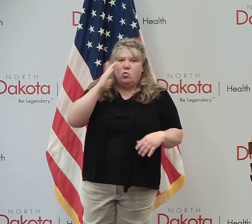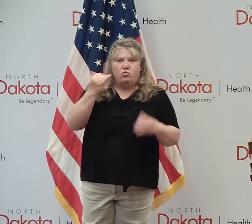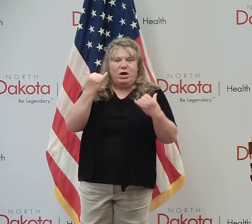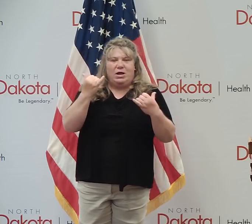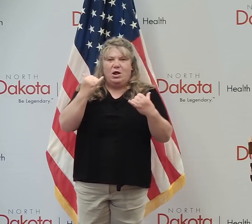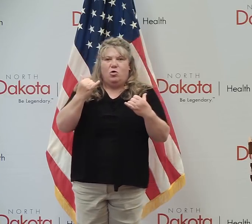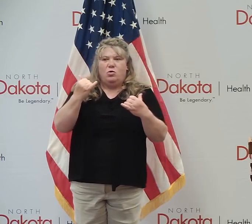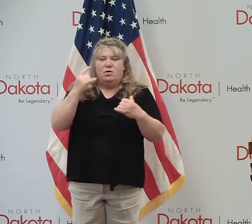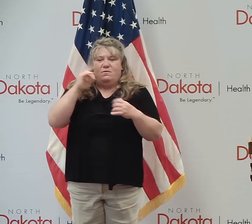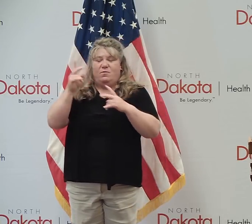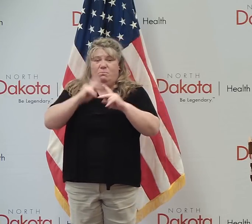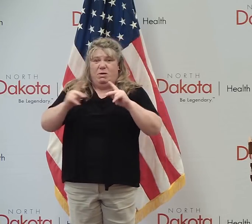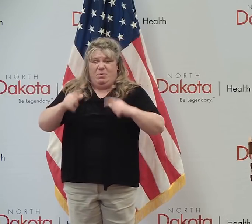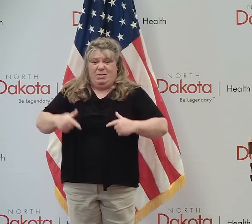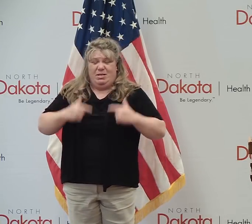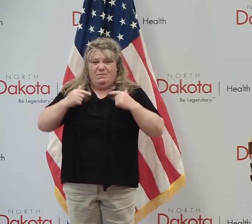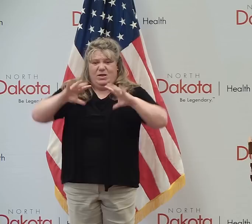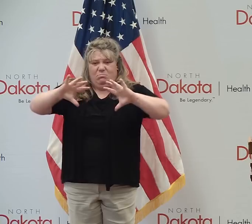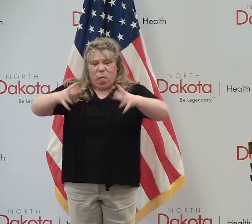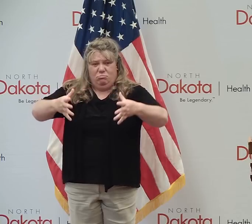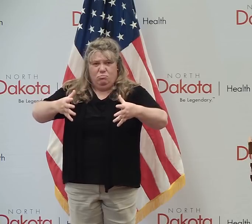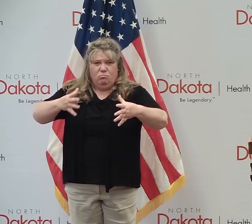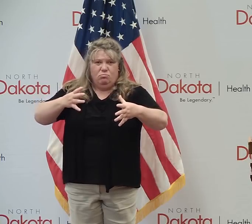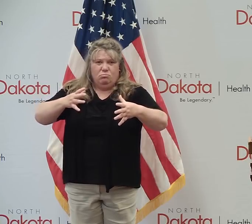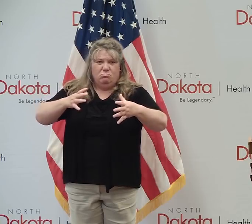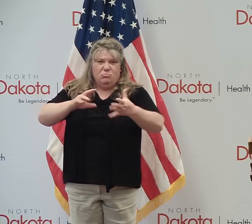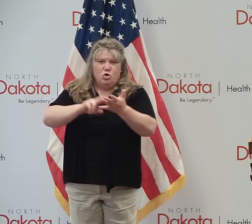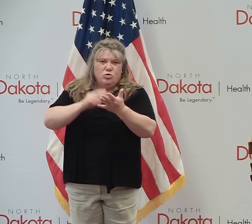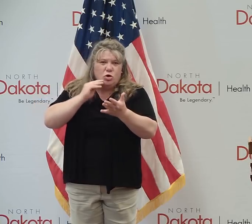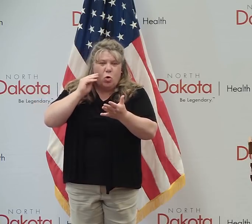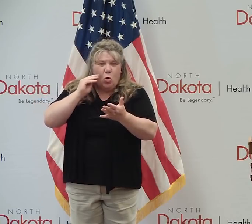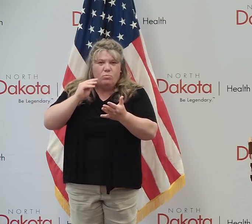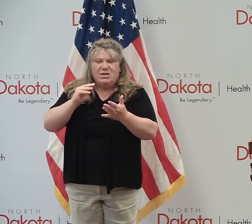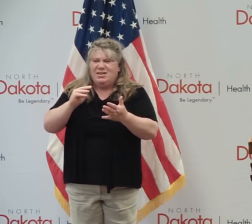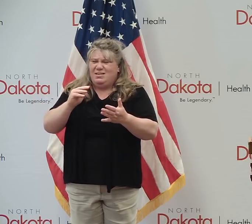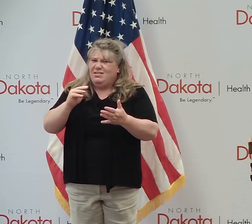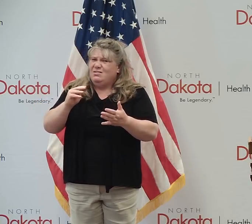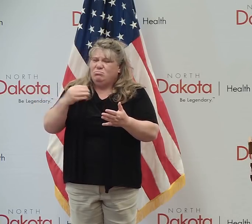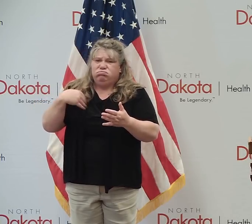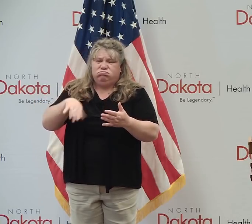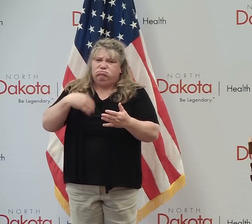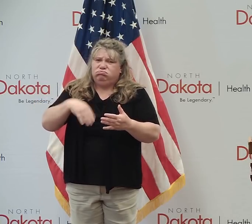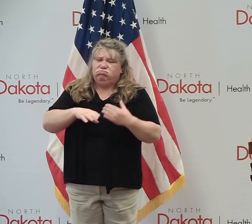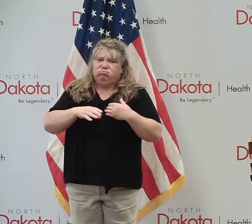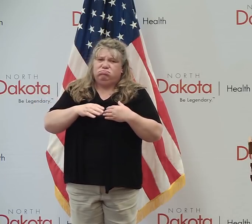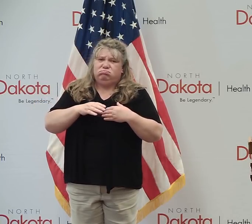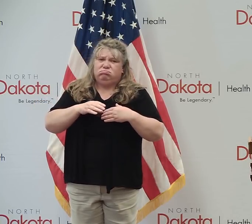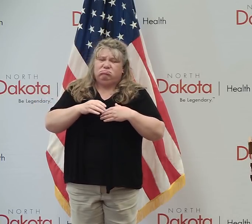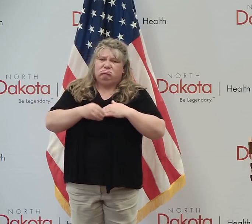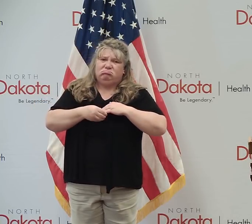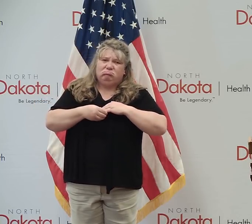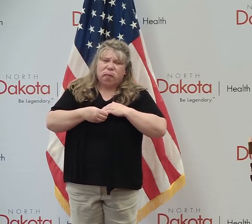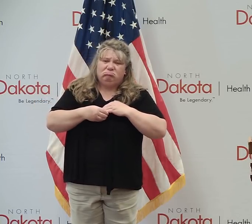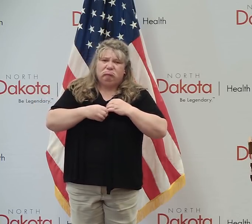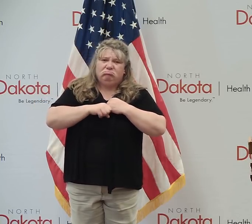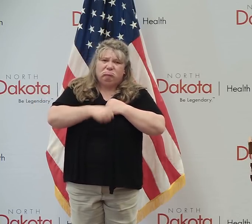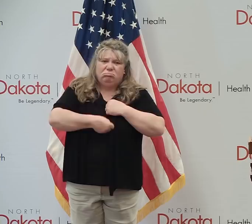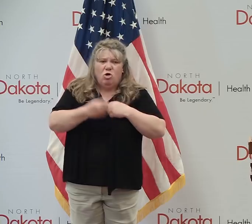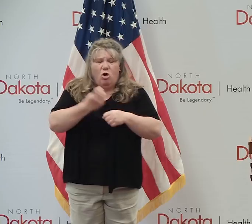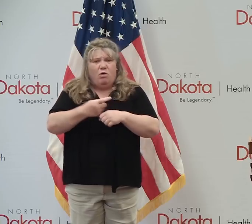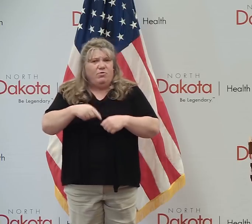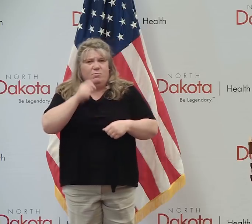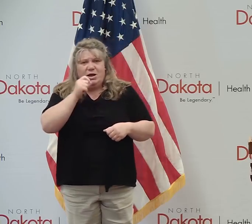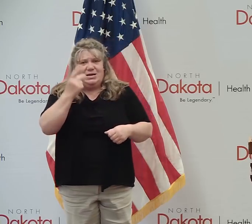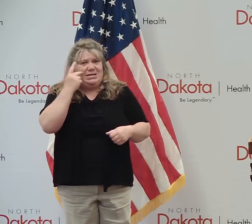now for people in congregate living is not being able to see their families. But given the high risk that we have and the